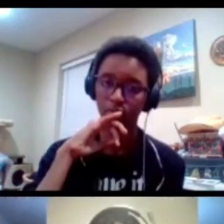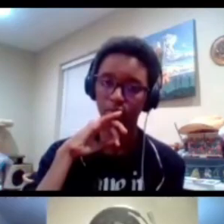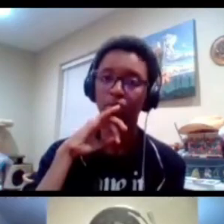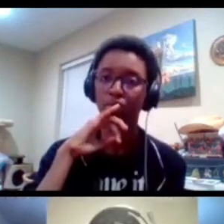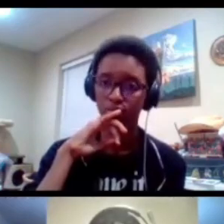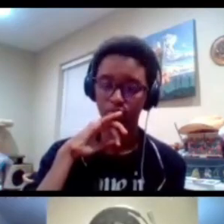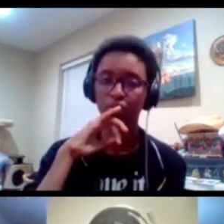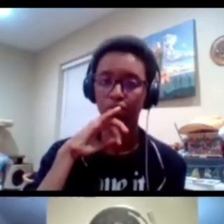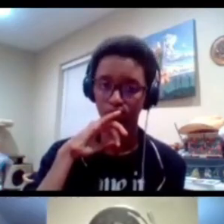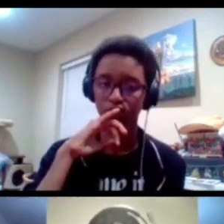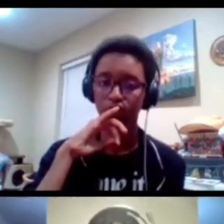Like